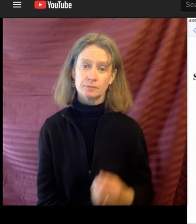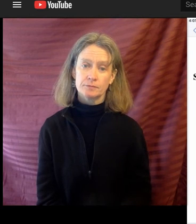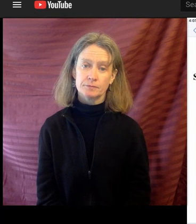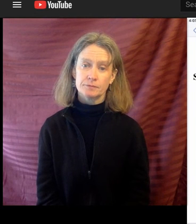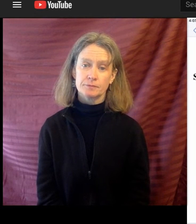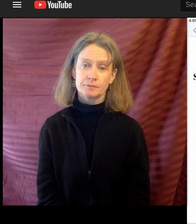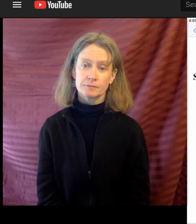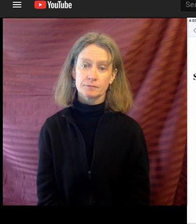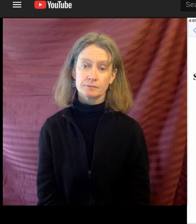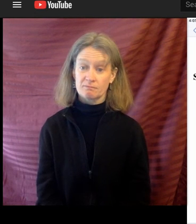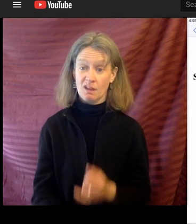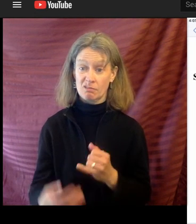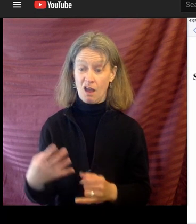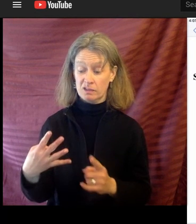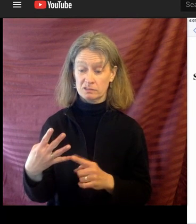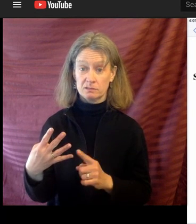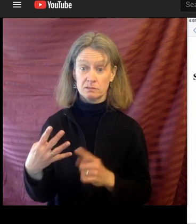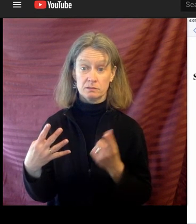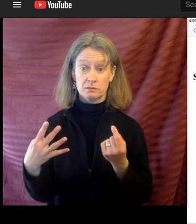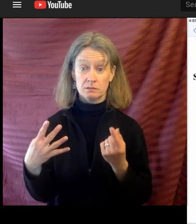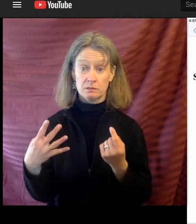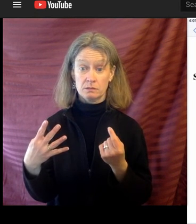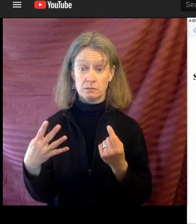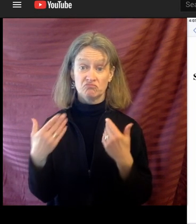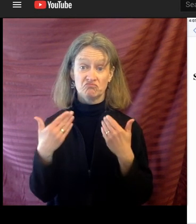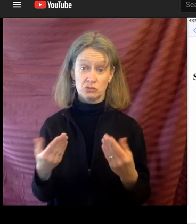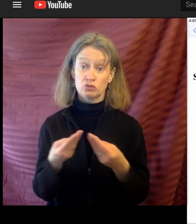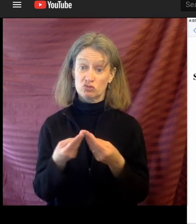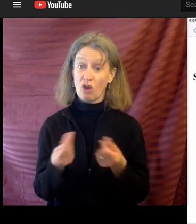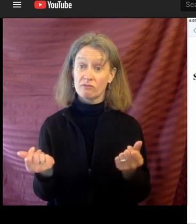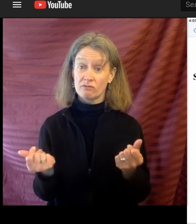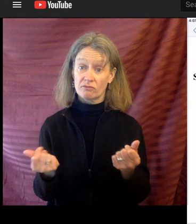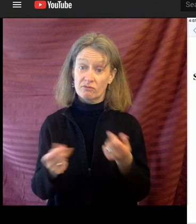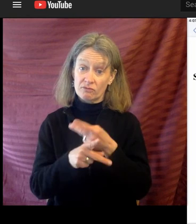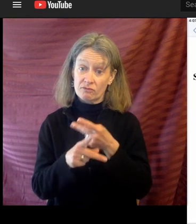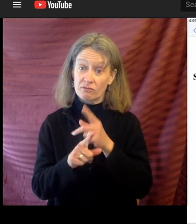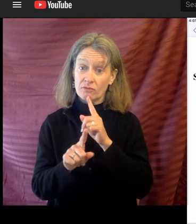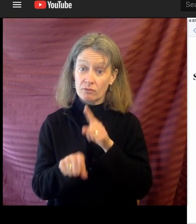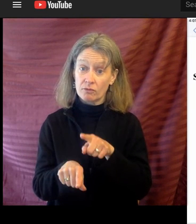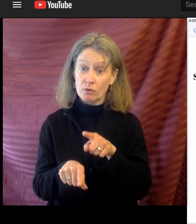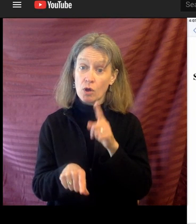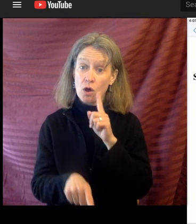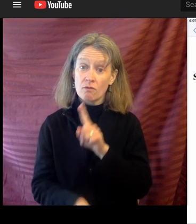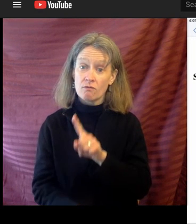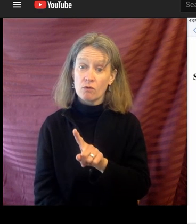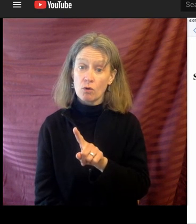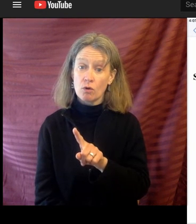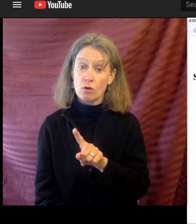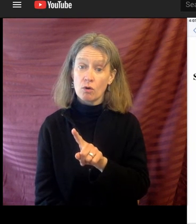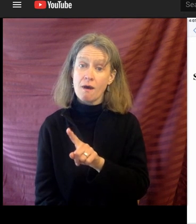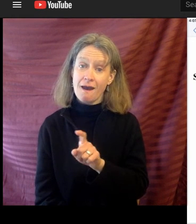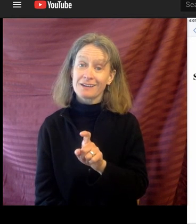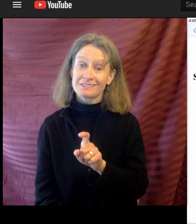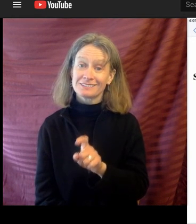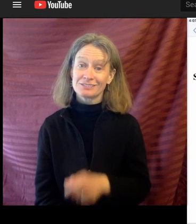Our last step is to solve for